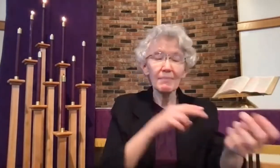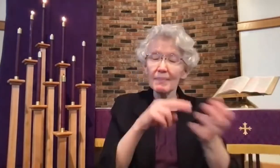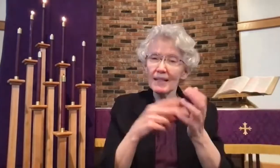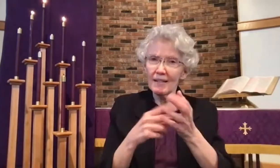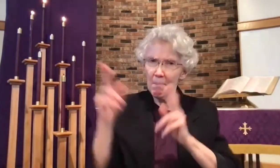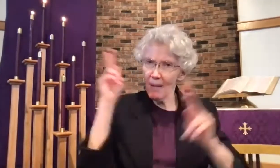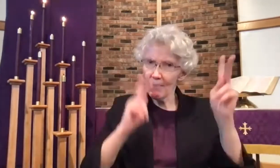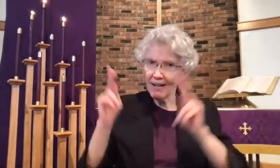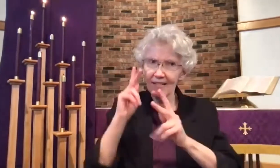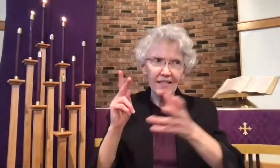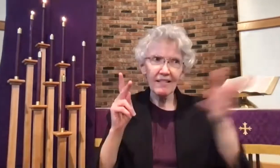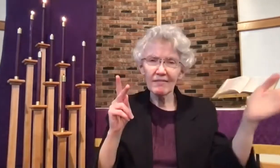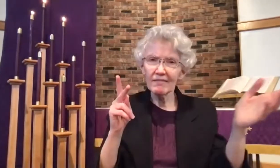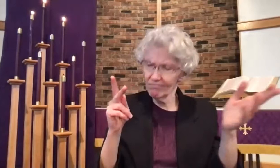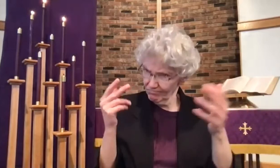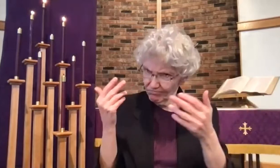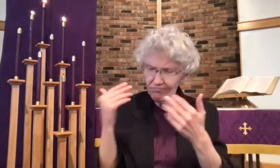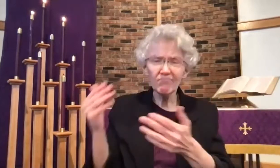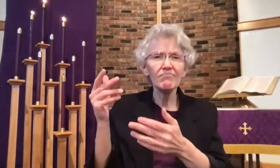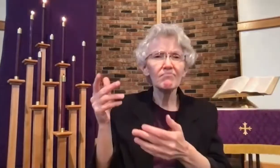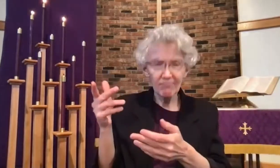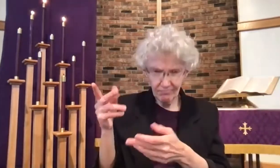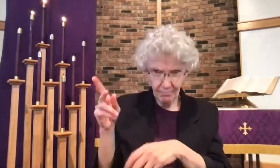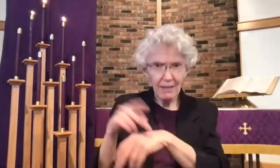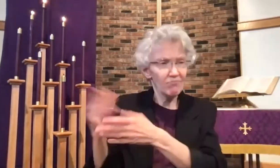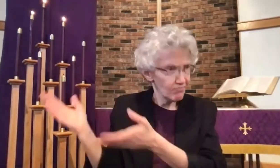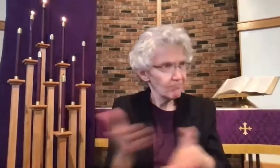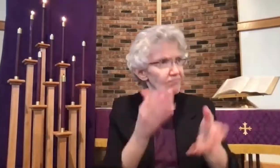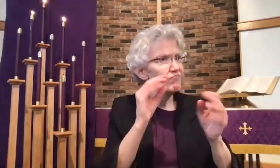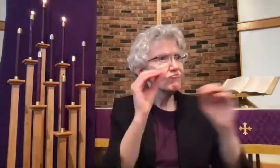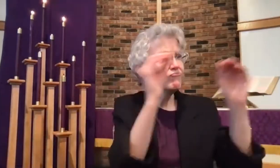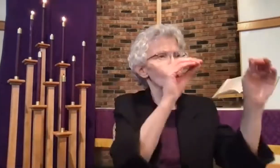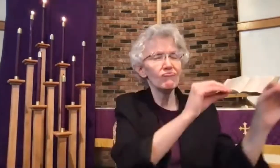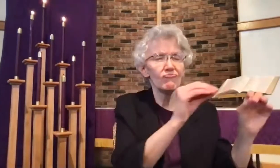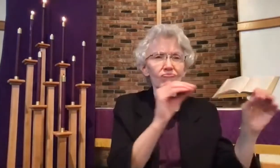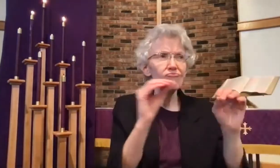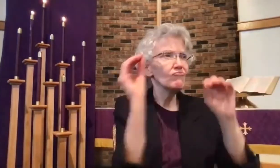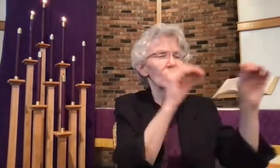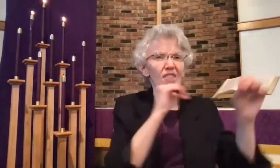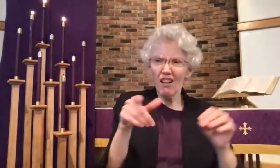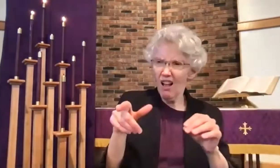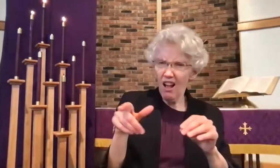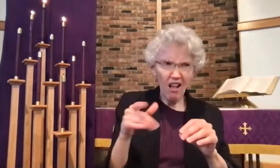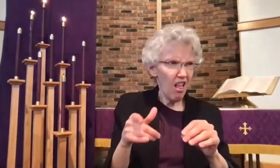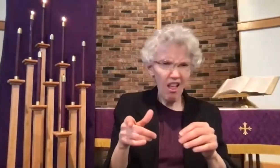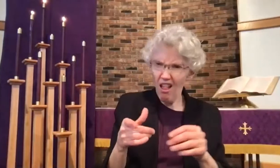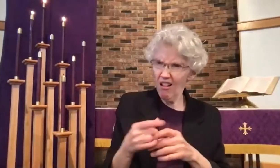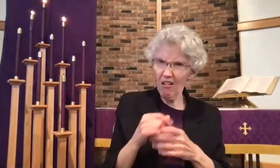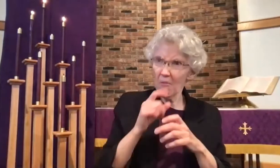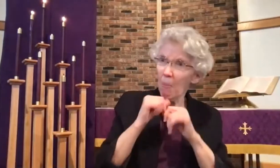and he realized that the feeding the sheep meant to share